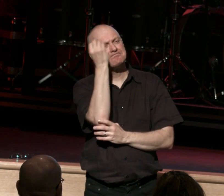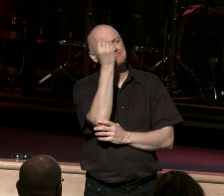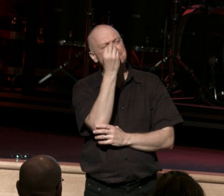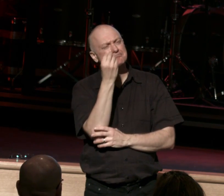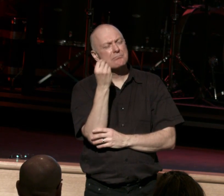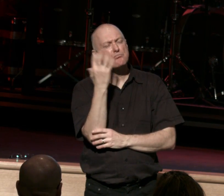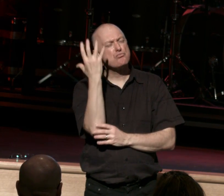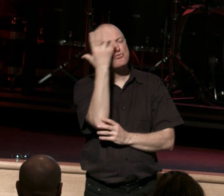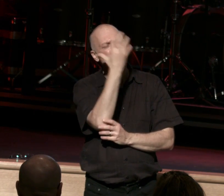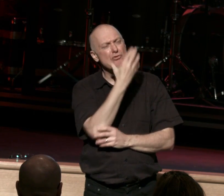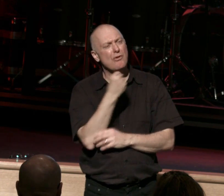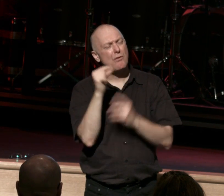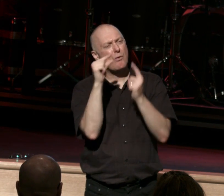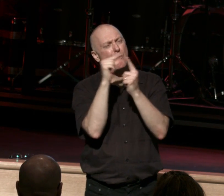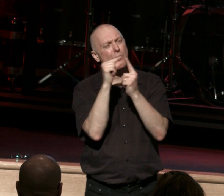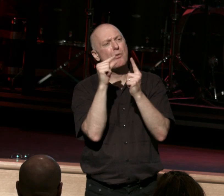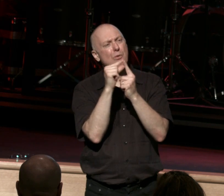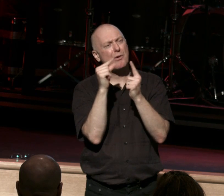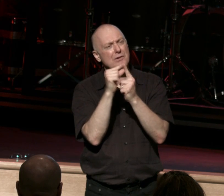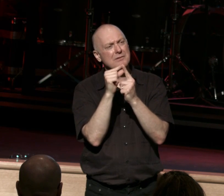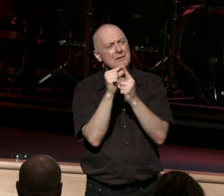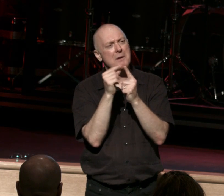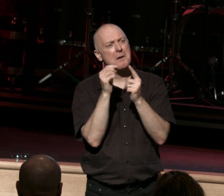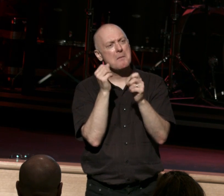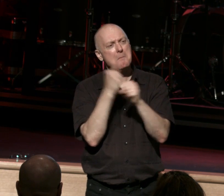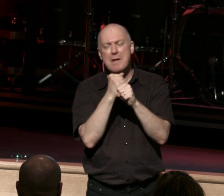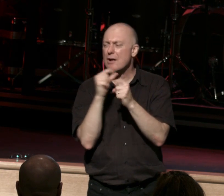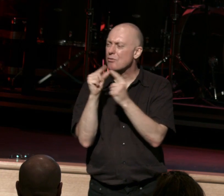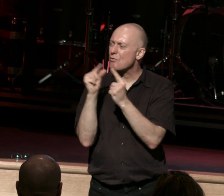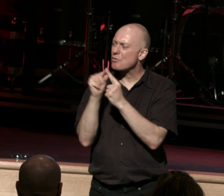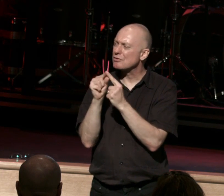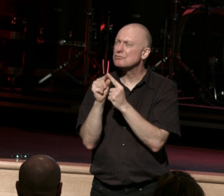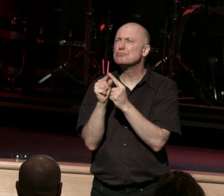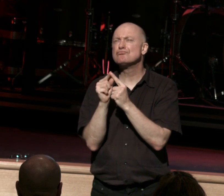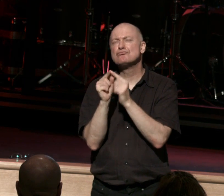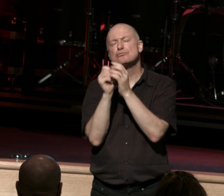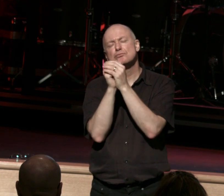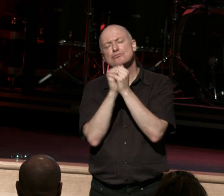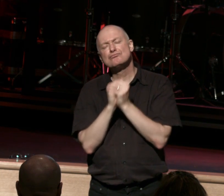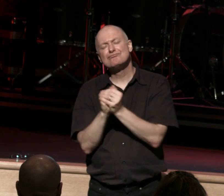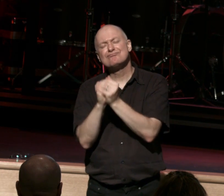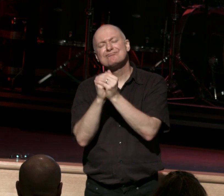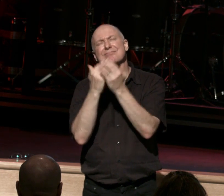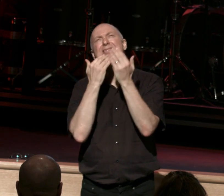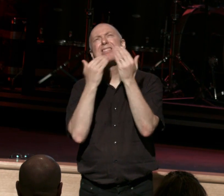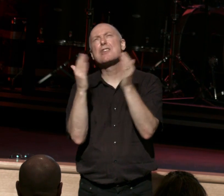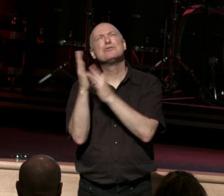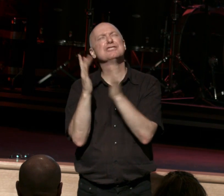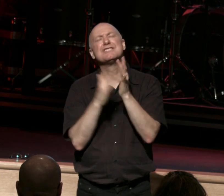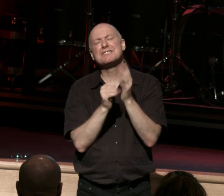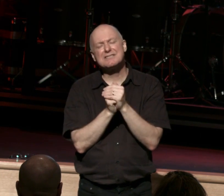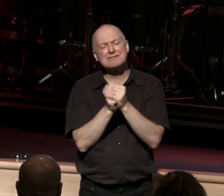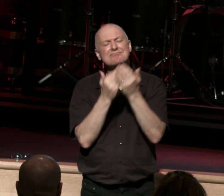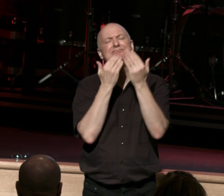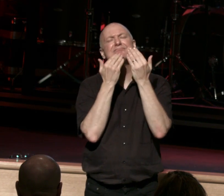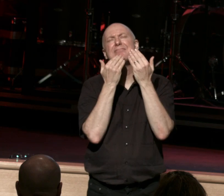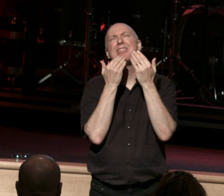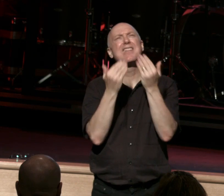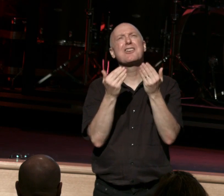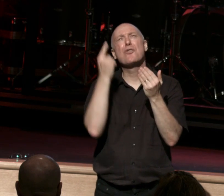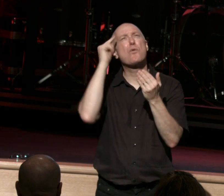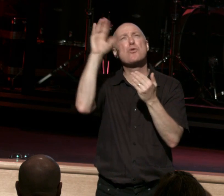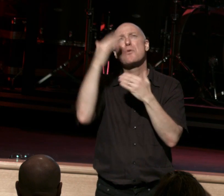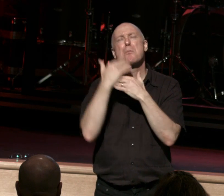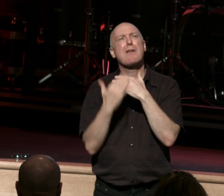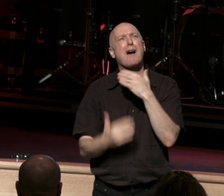and to let this beautiful hymn speak over your life. Maybe you sit there so quietly and say, thank you, Jesus. Thank